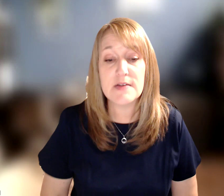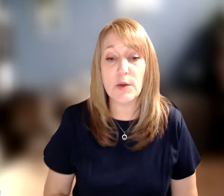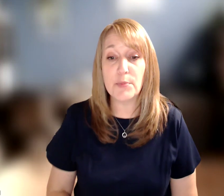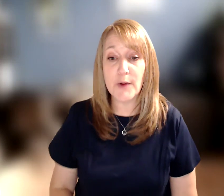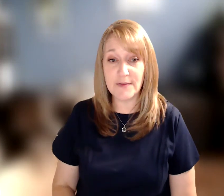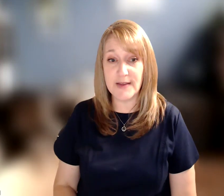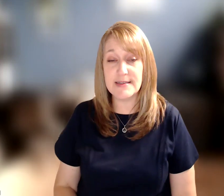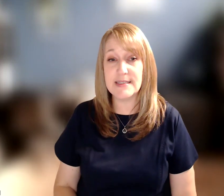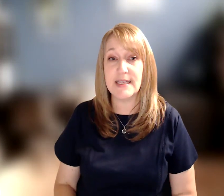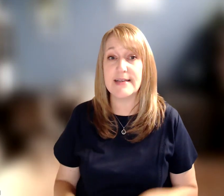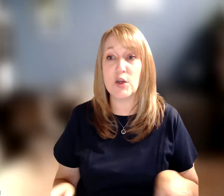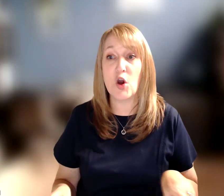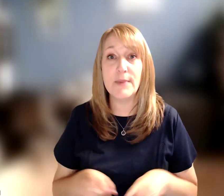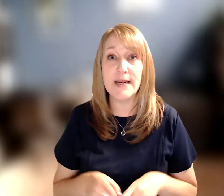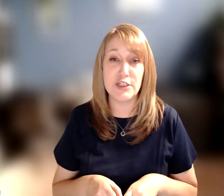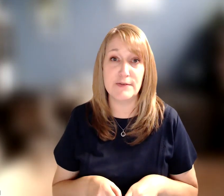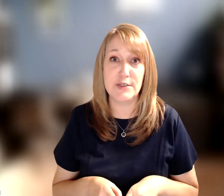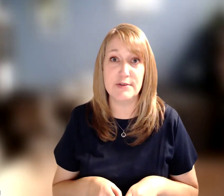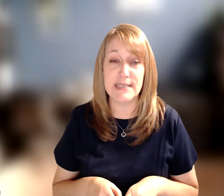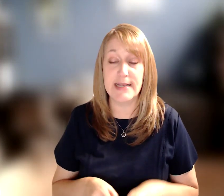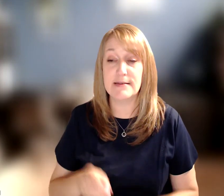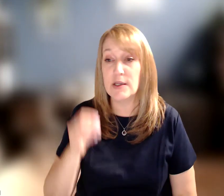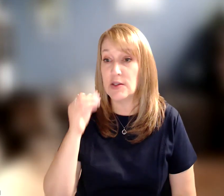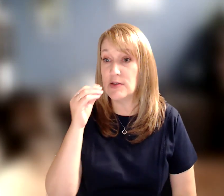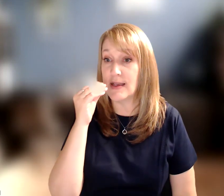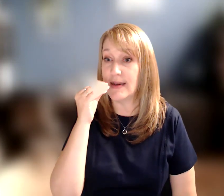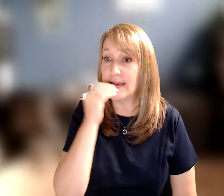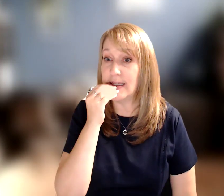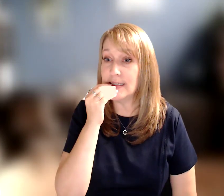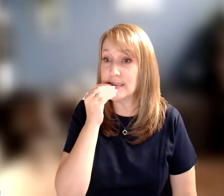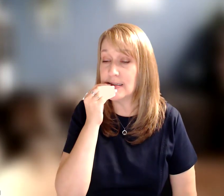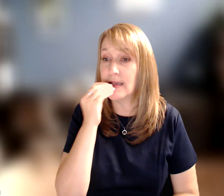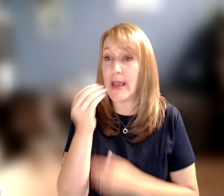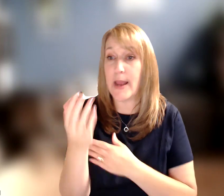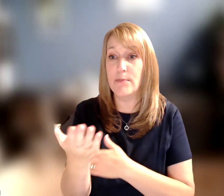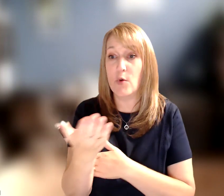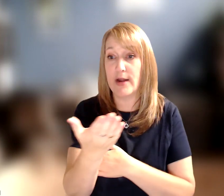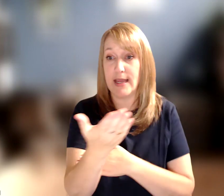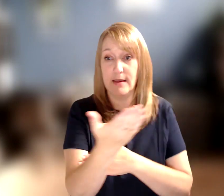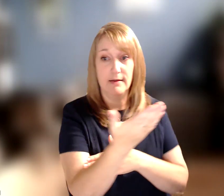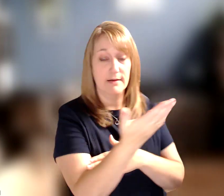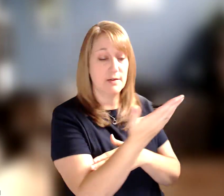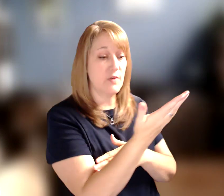So breakfast is a combination of two signs. You sign eat and morning. So this